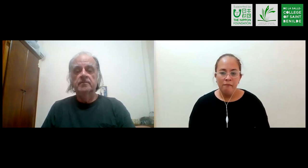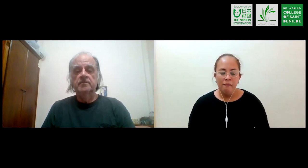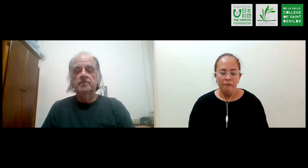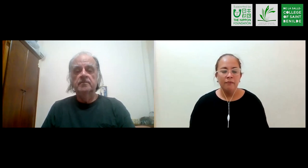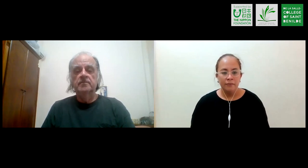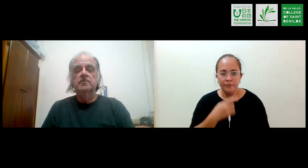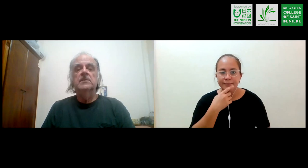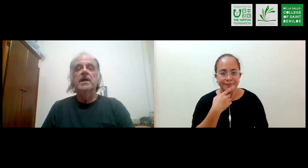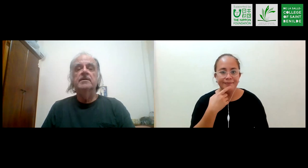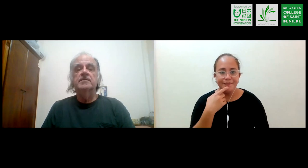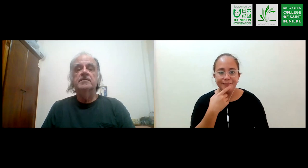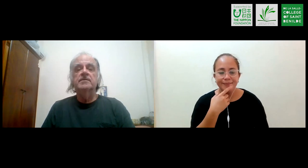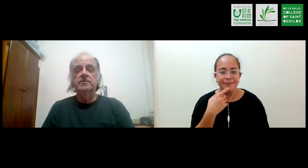Orientation, palm orientation. yes,